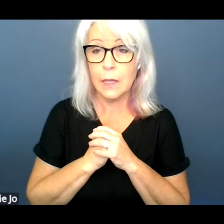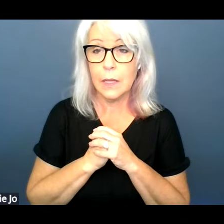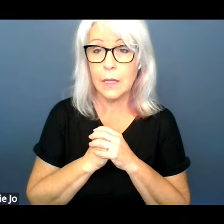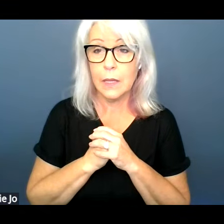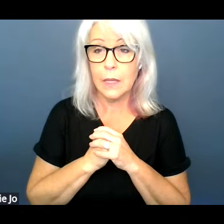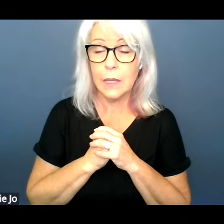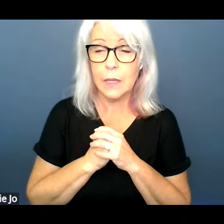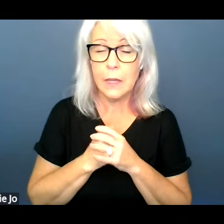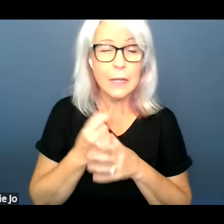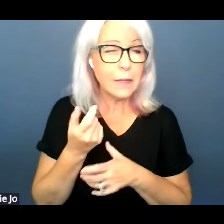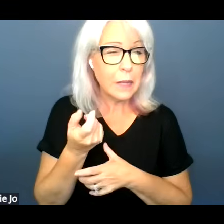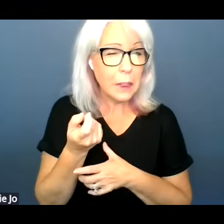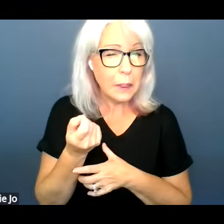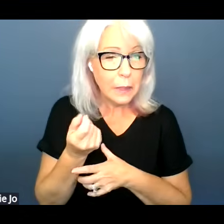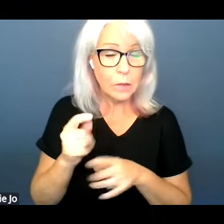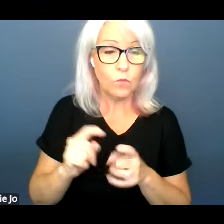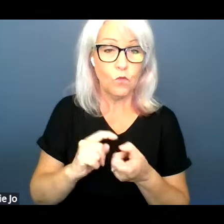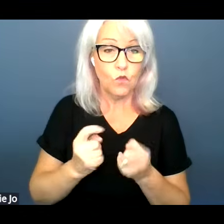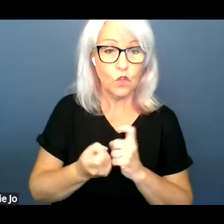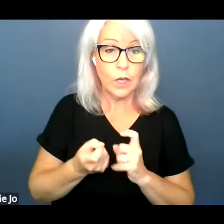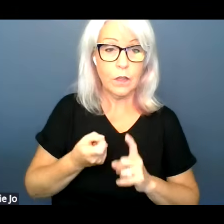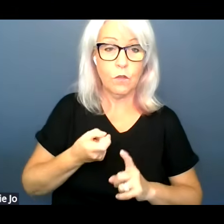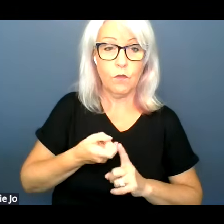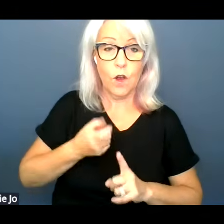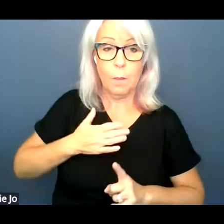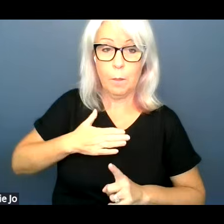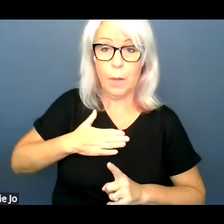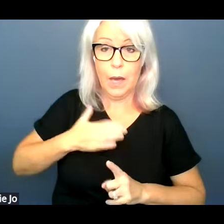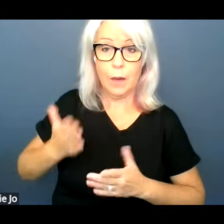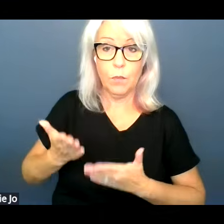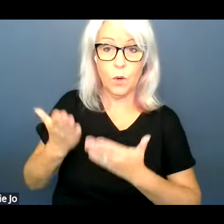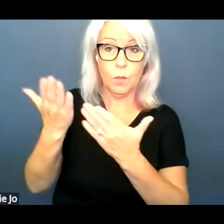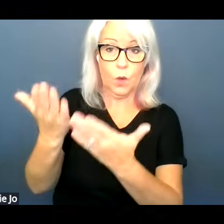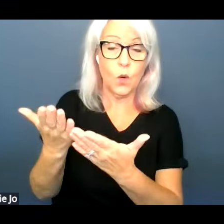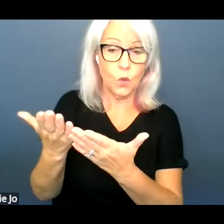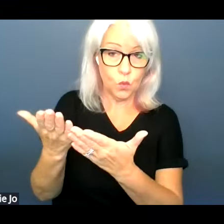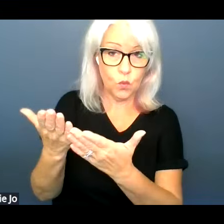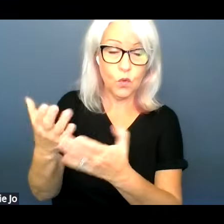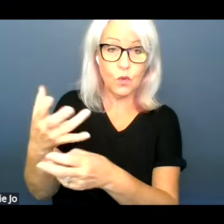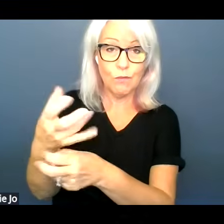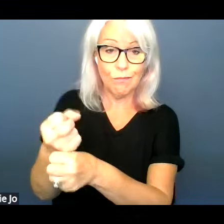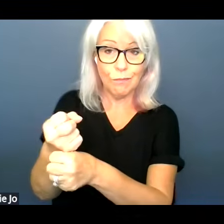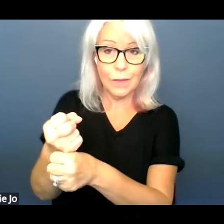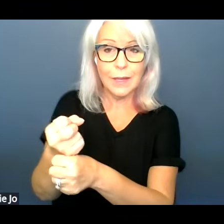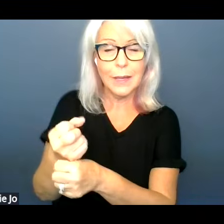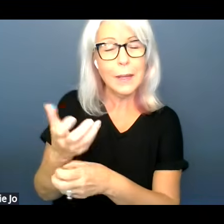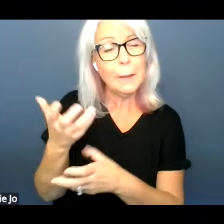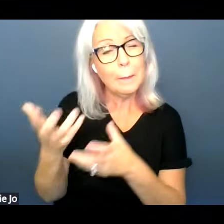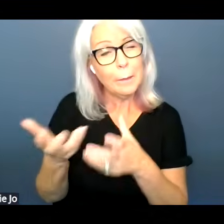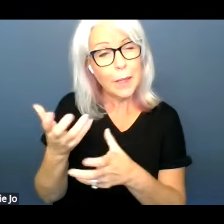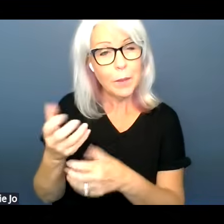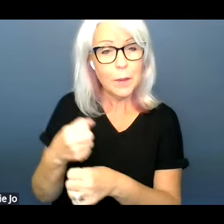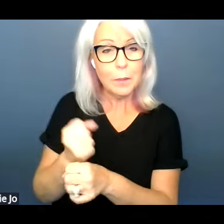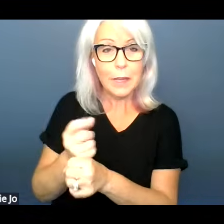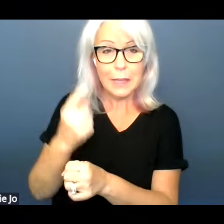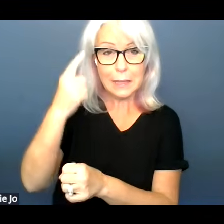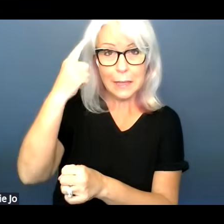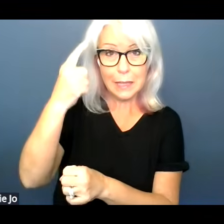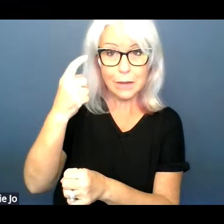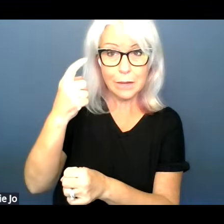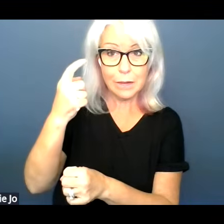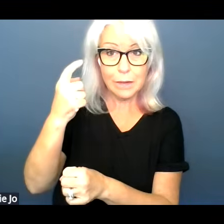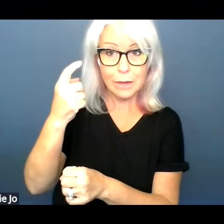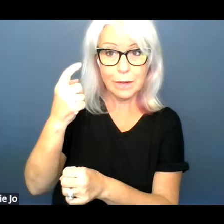today compared to what was on the ballot. What they have done is put that language back in, which might make sense in their formulation because they have a